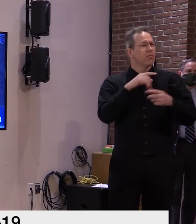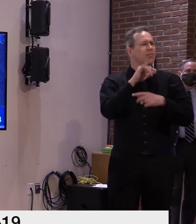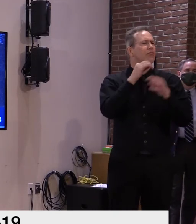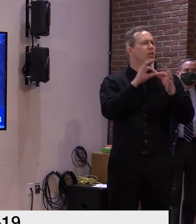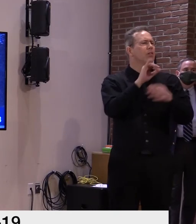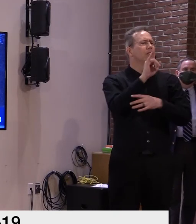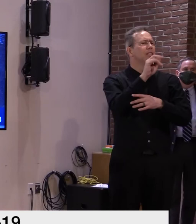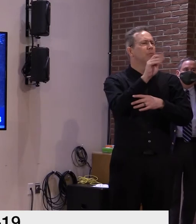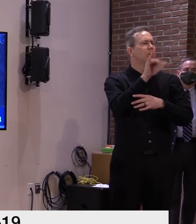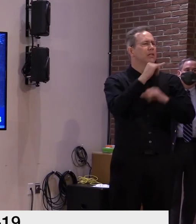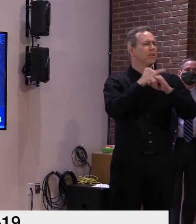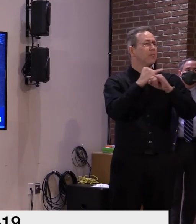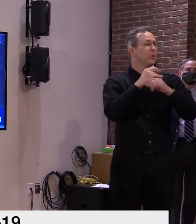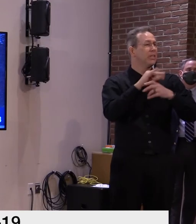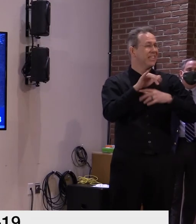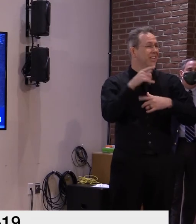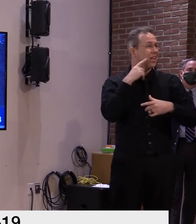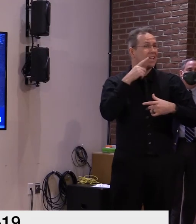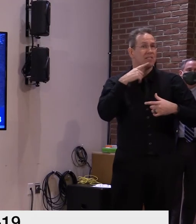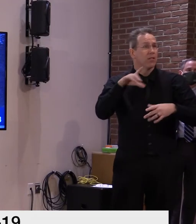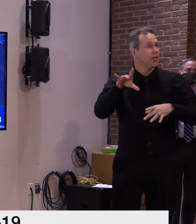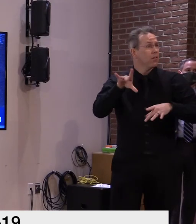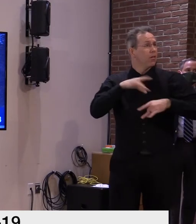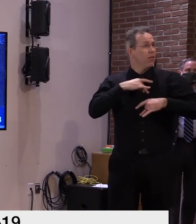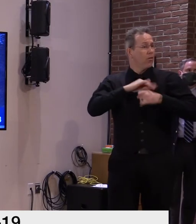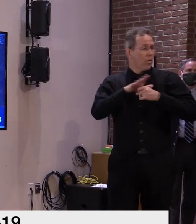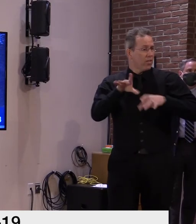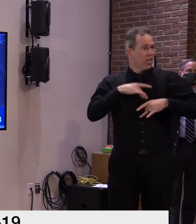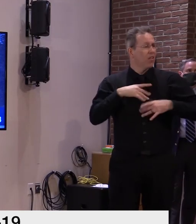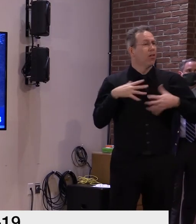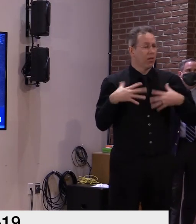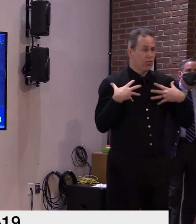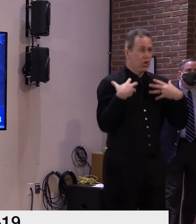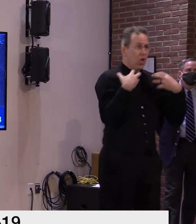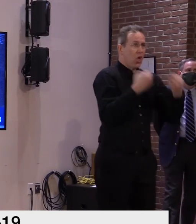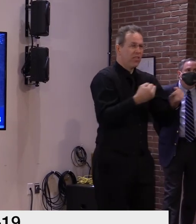and so forth? If not, why not?